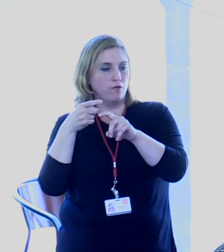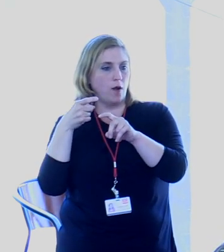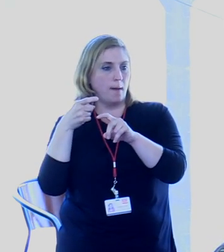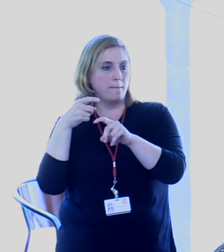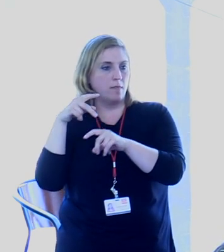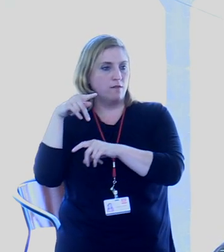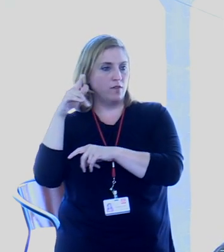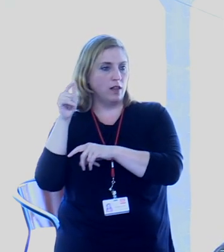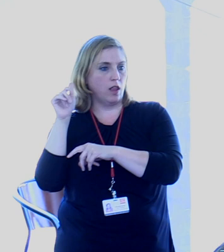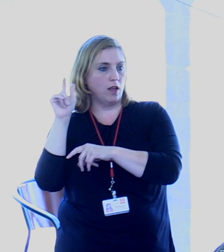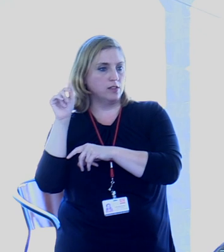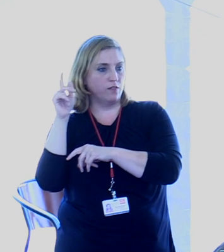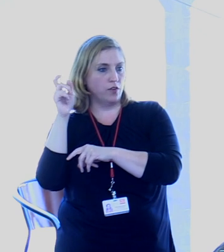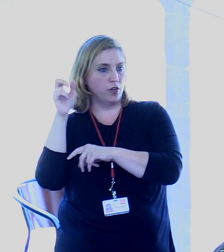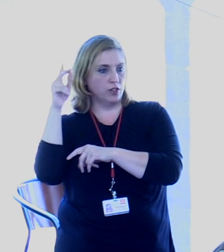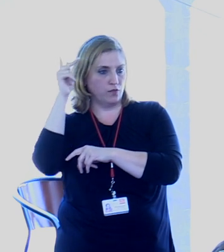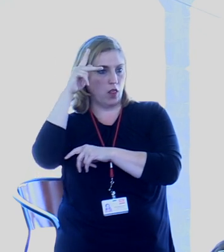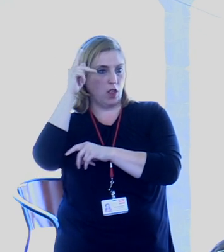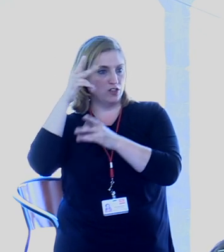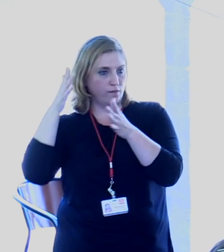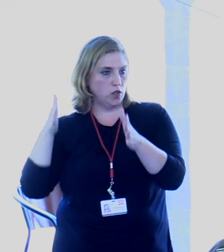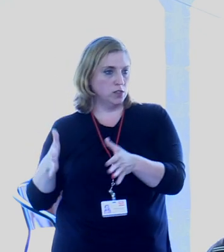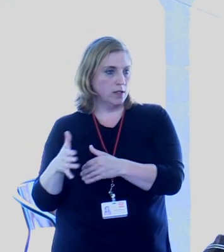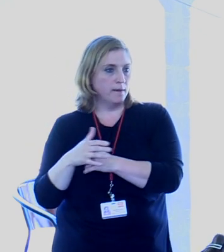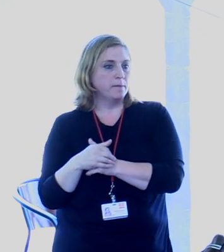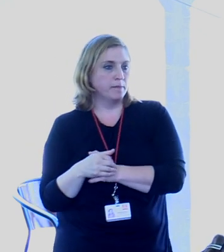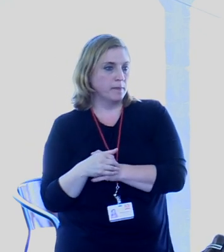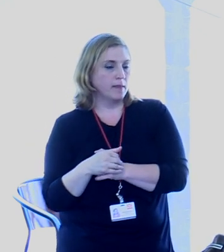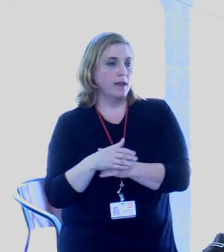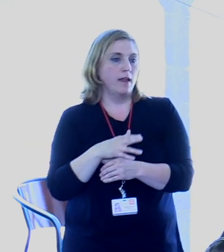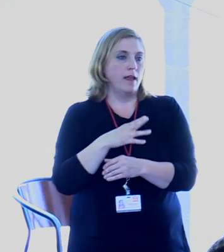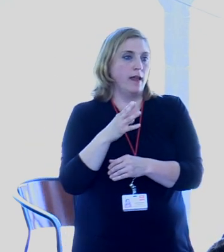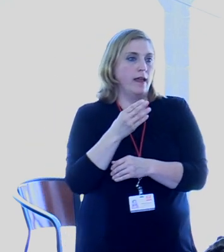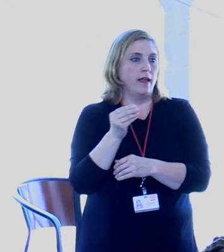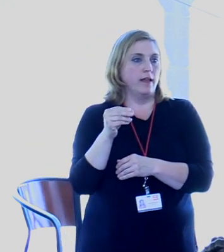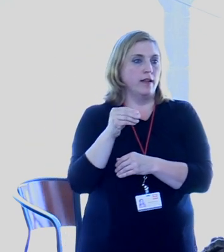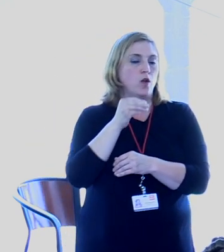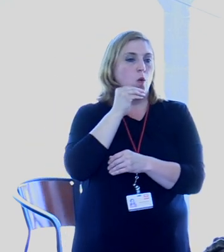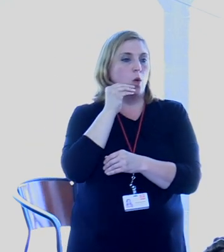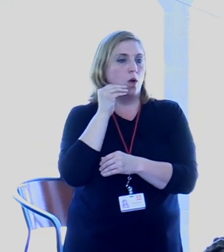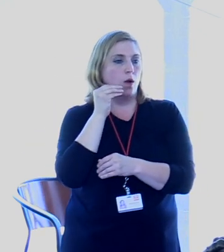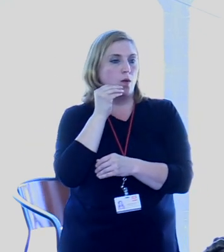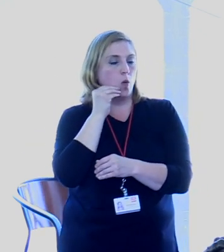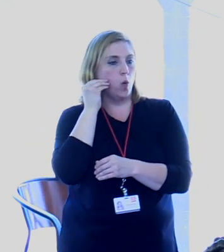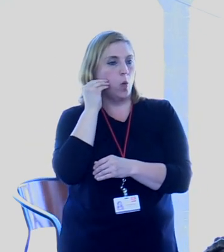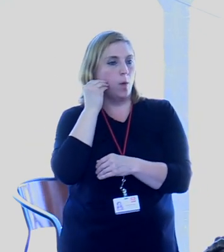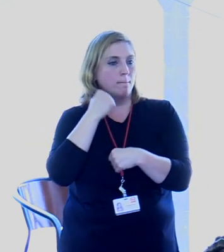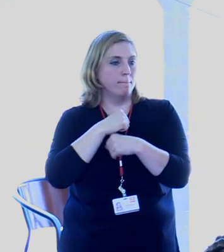by the Ben Franklins of the world, a kind of more homespun type of wisdom.